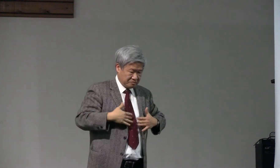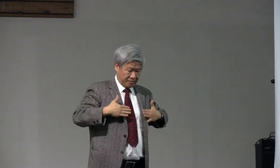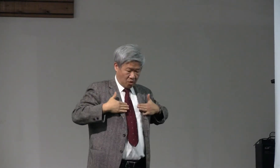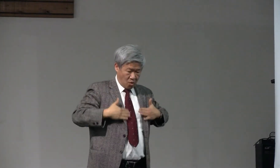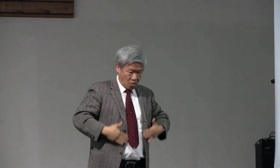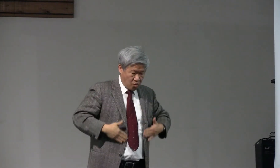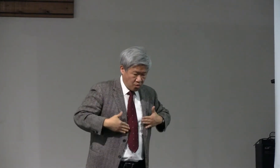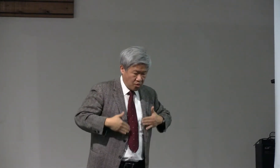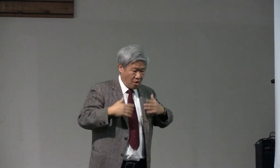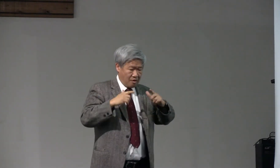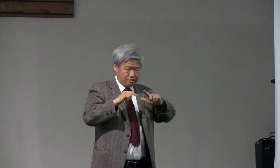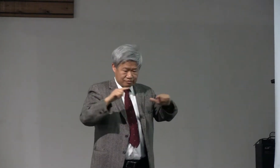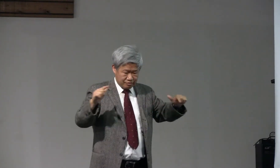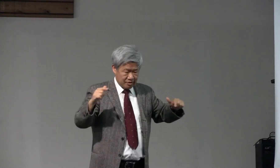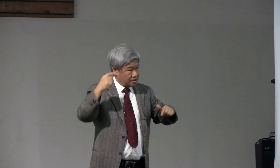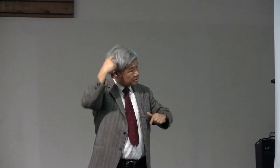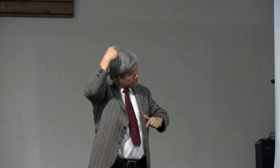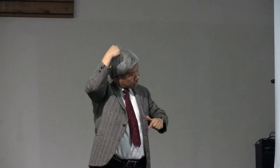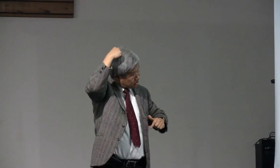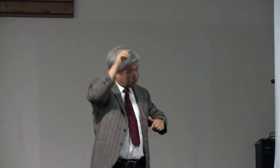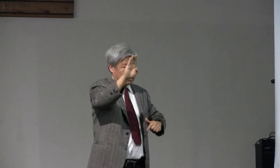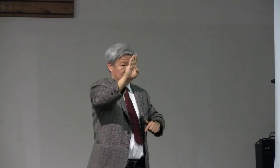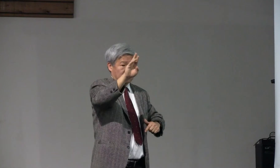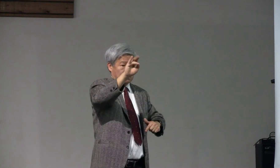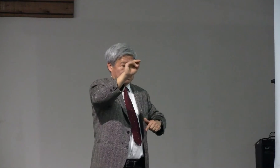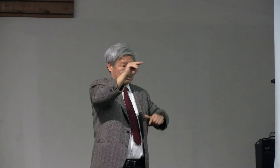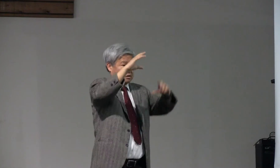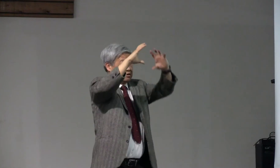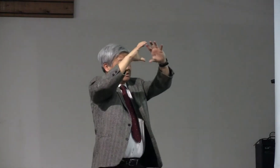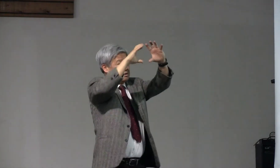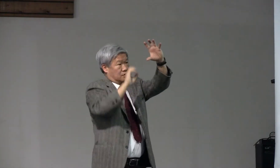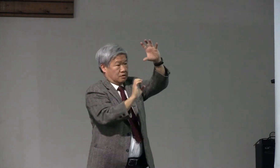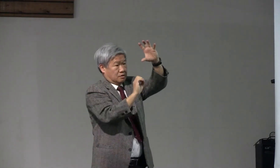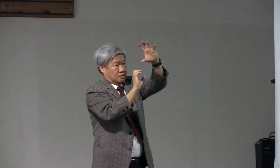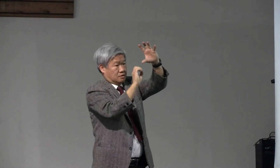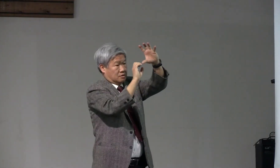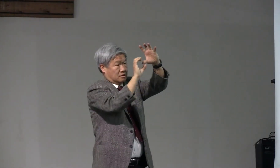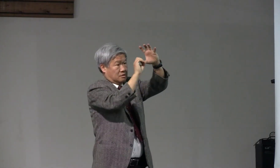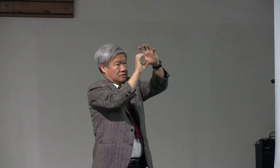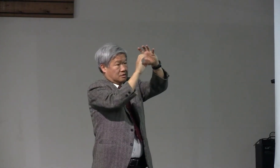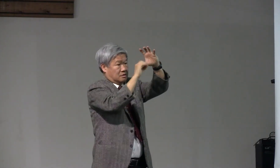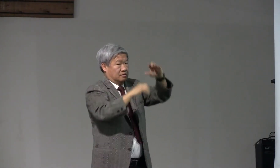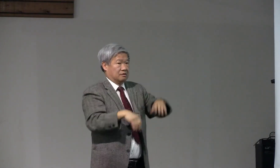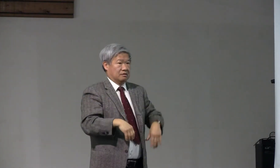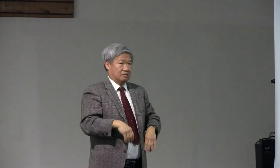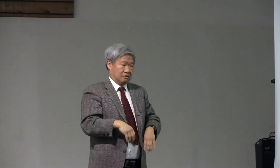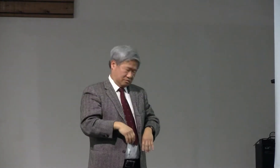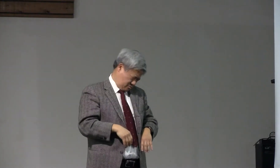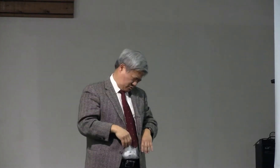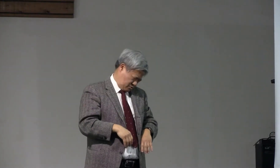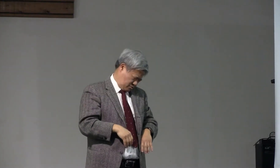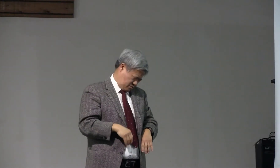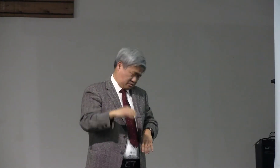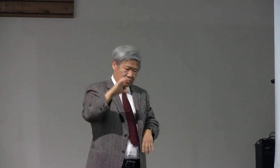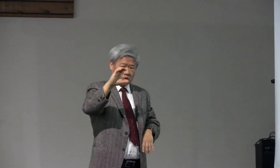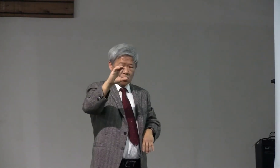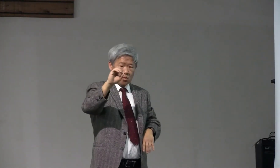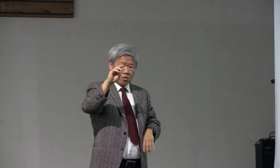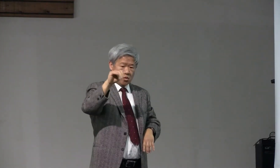If it reaches to the organs, the heart, it can also reach and destroy part of your